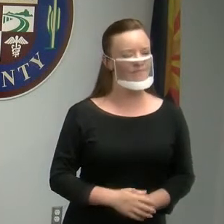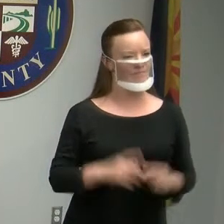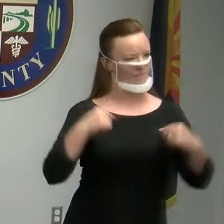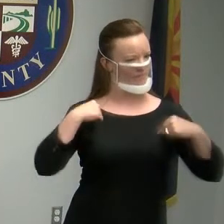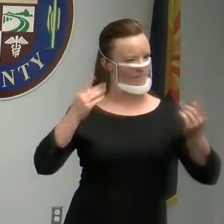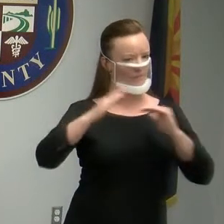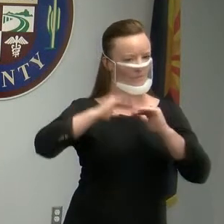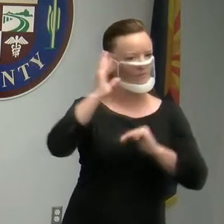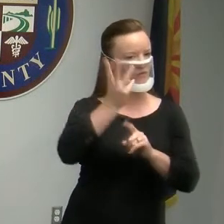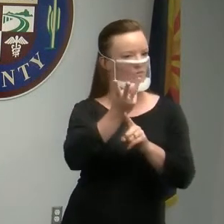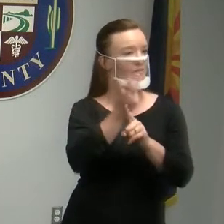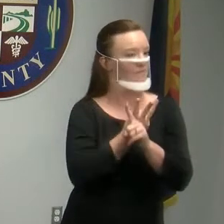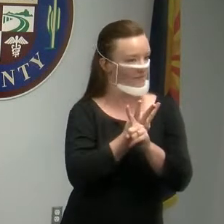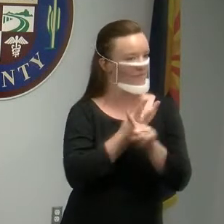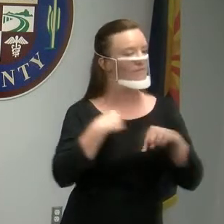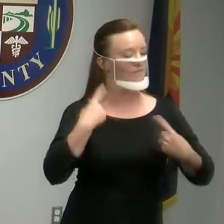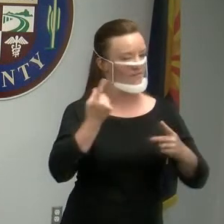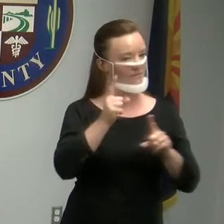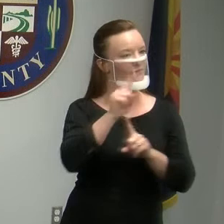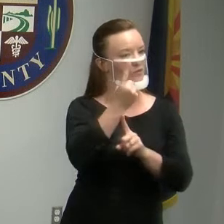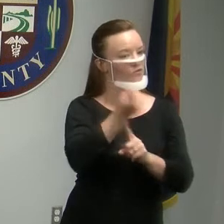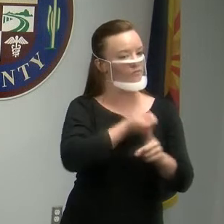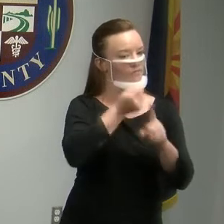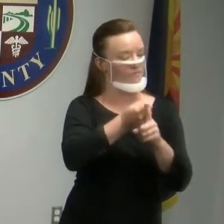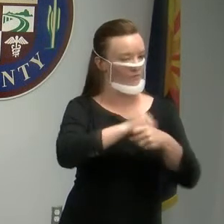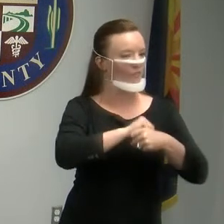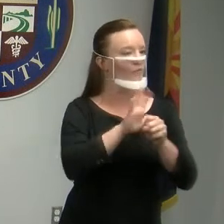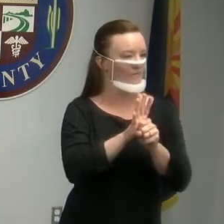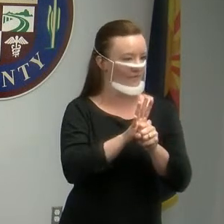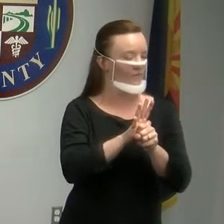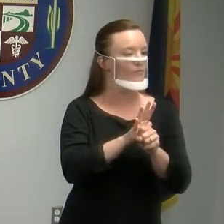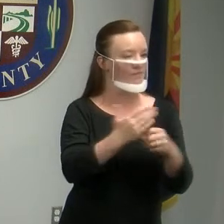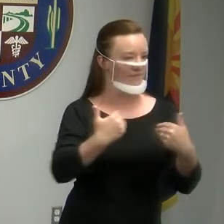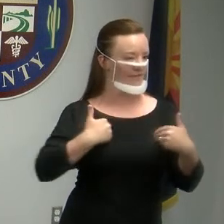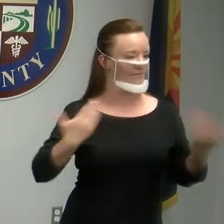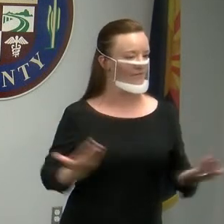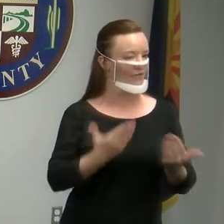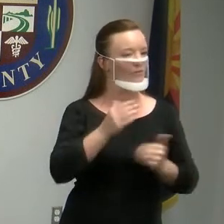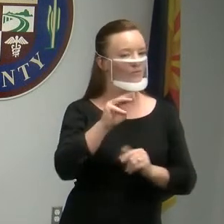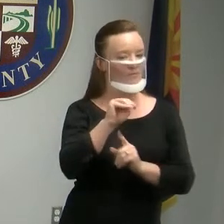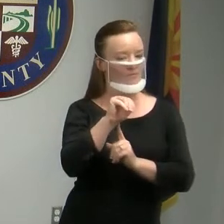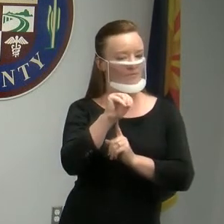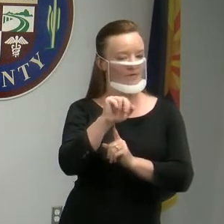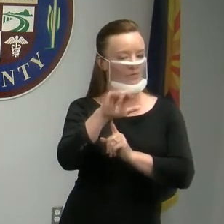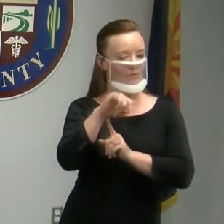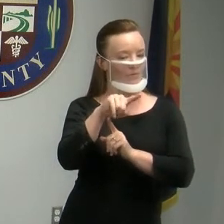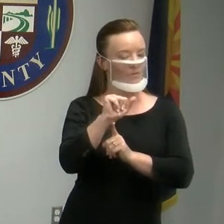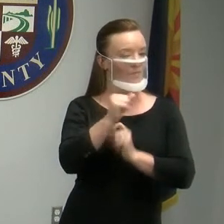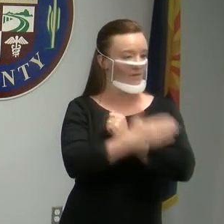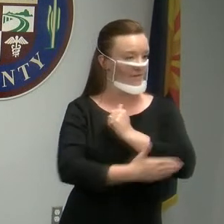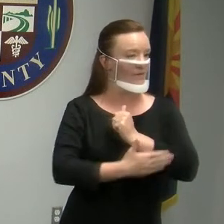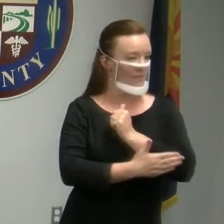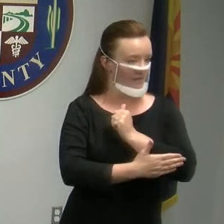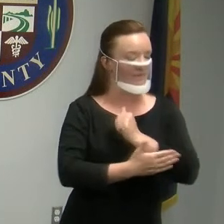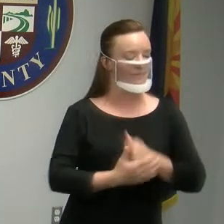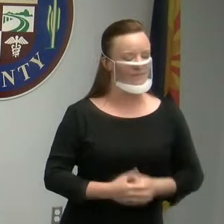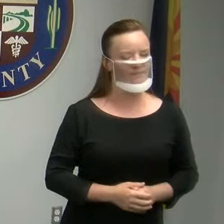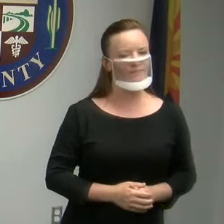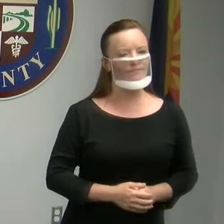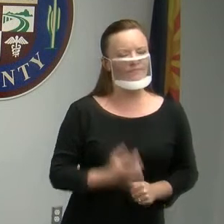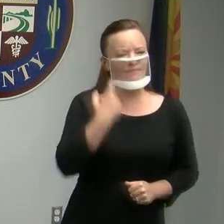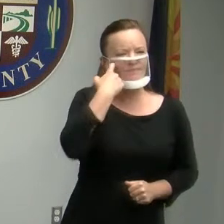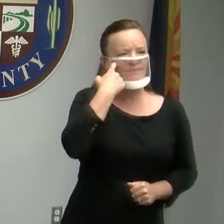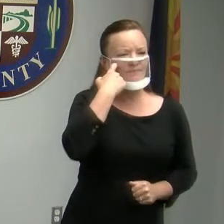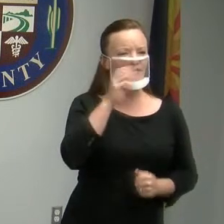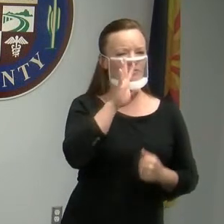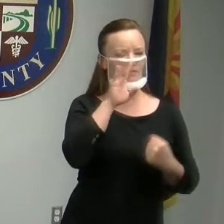since we saw our first case here in Maricopa County of COVID-19. So we marked that moment the other day talking about how long we've been